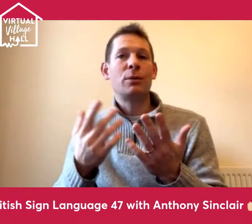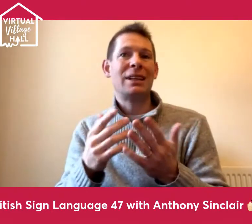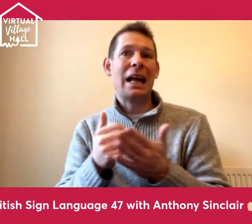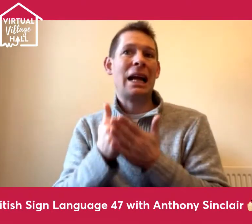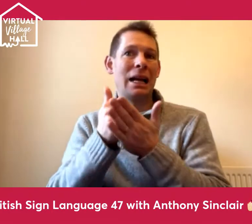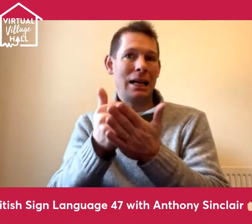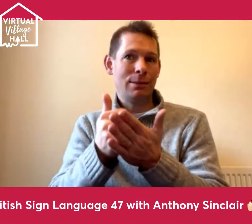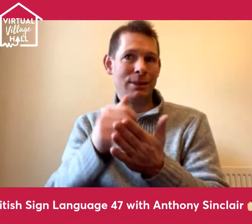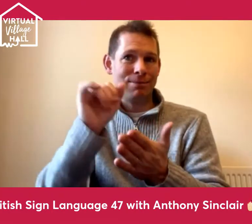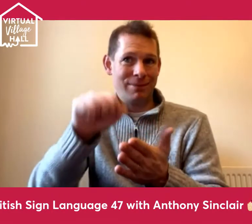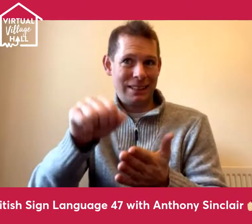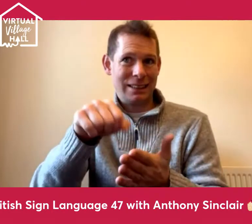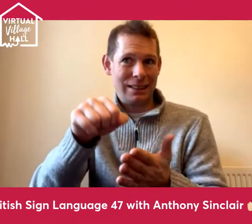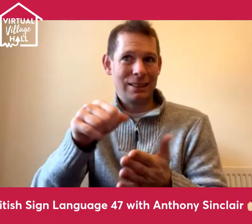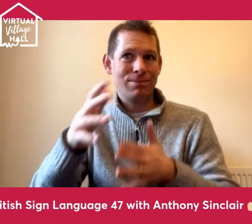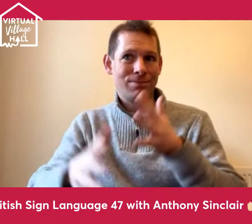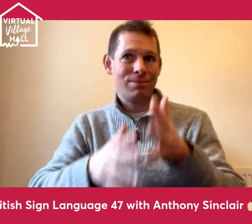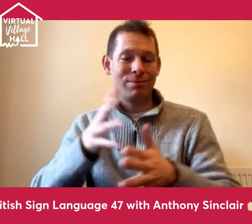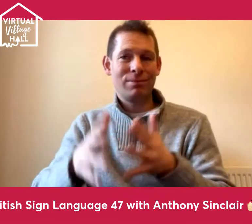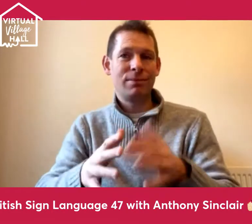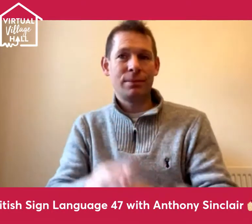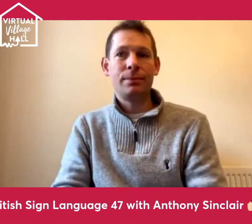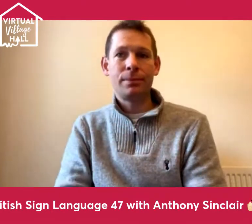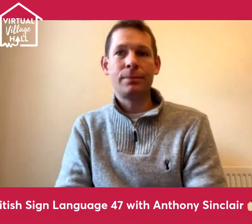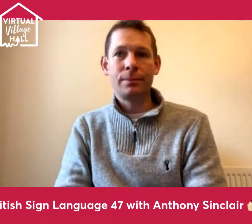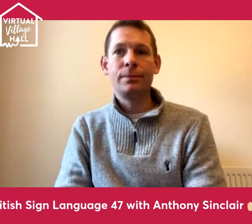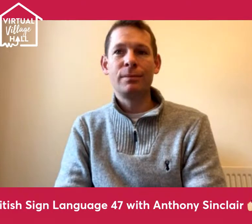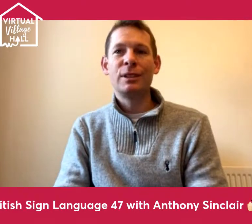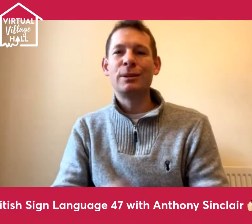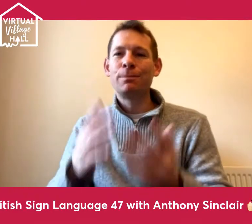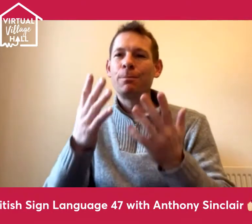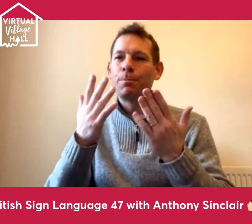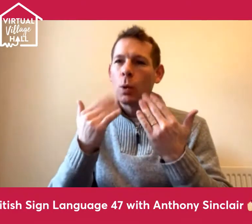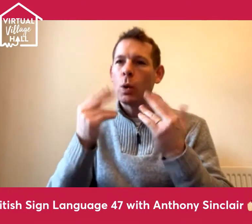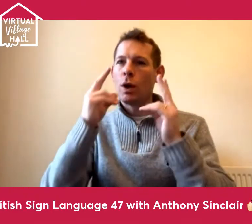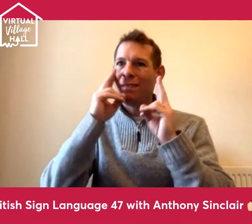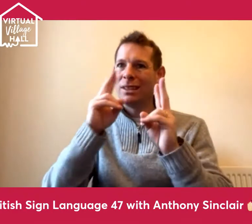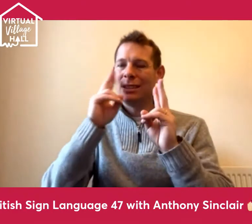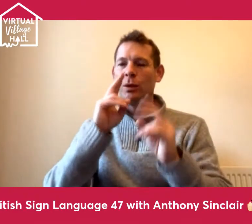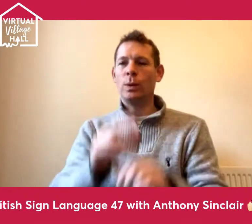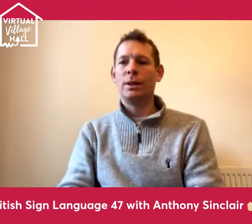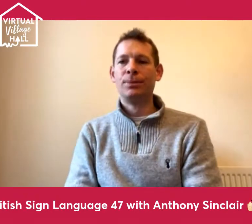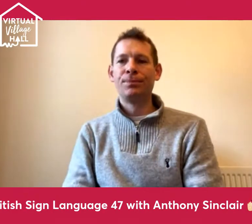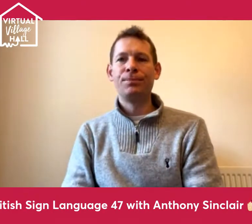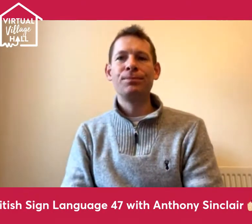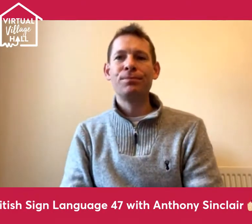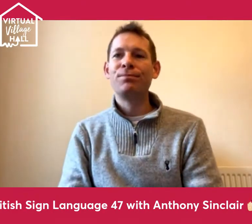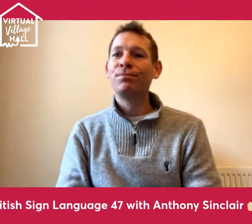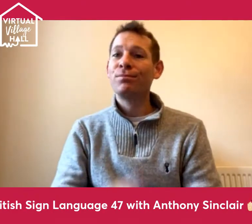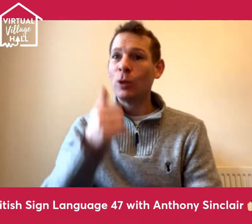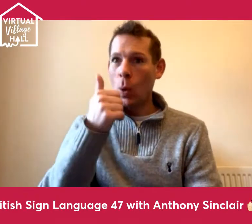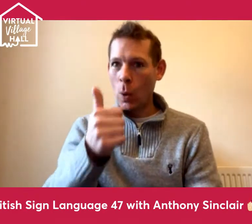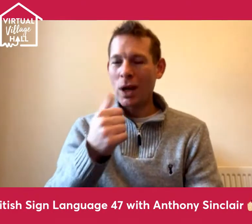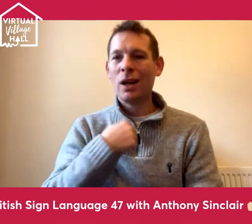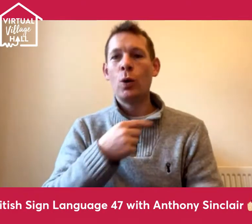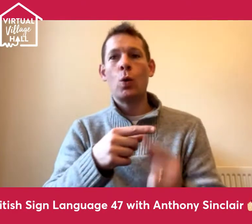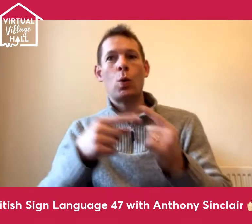just completely close your lips. If it helps you to do that, then that's absolutely fine. But it is more rich and more visual if you can add in